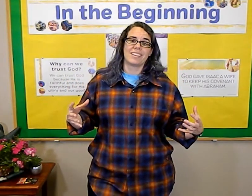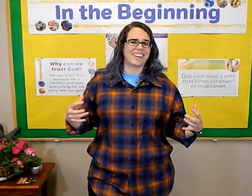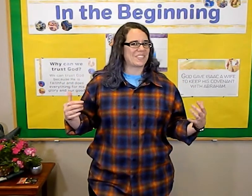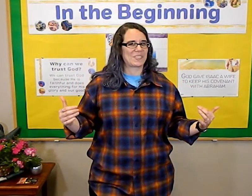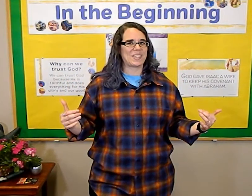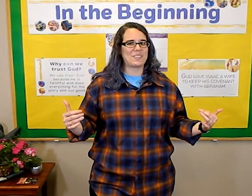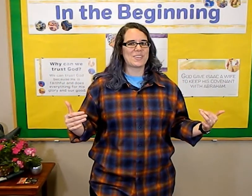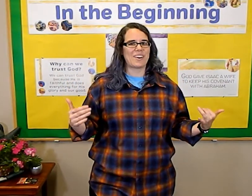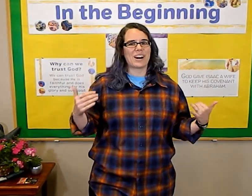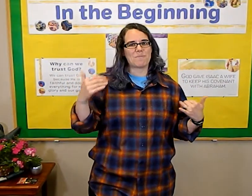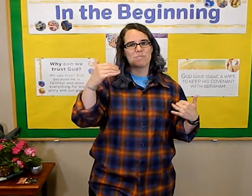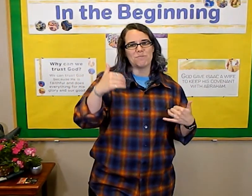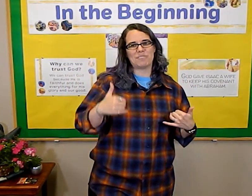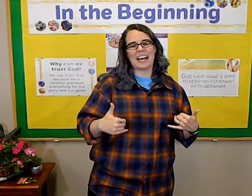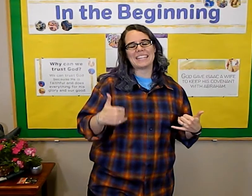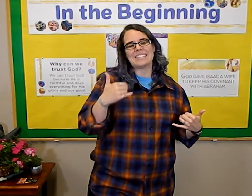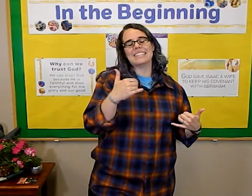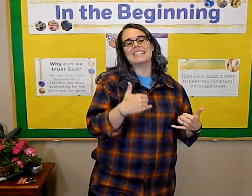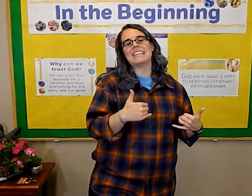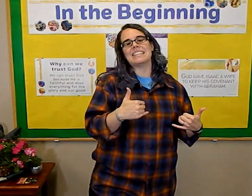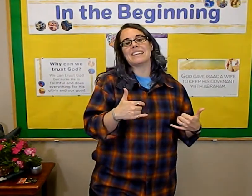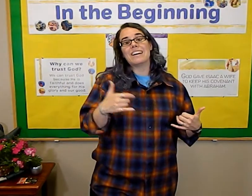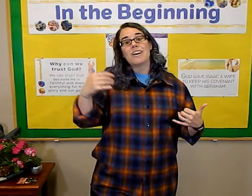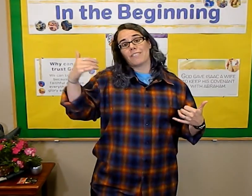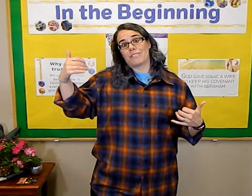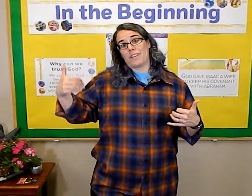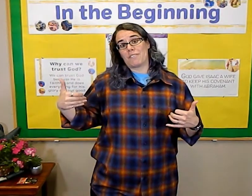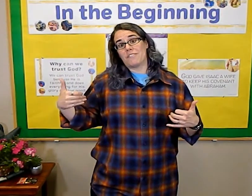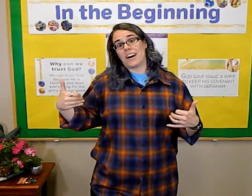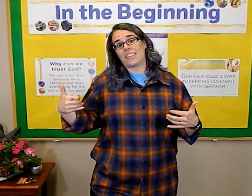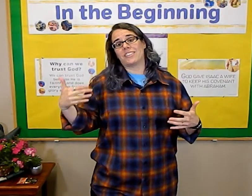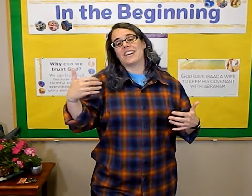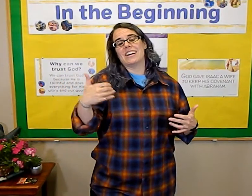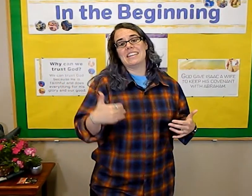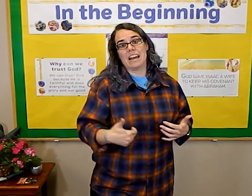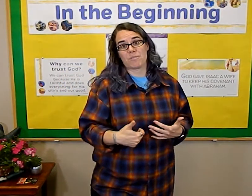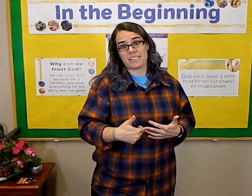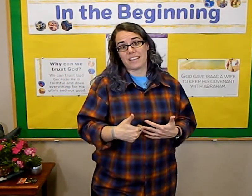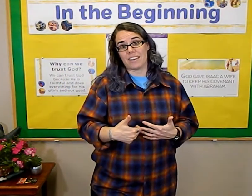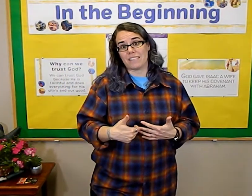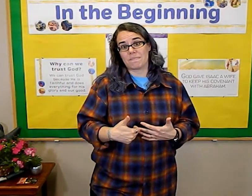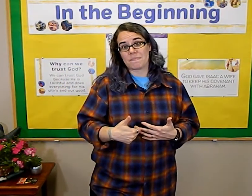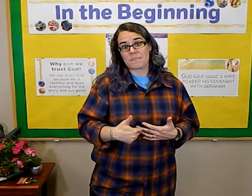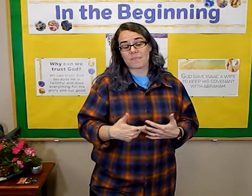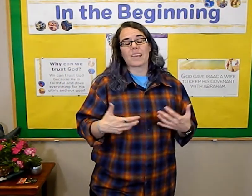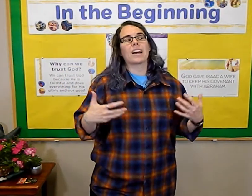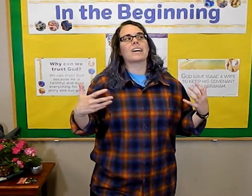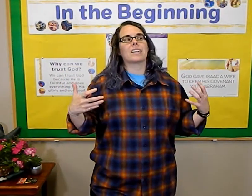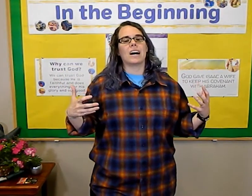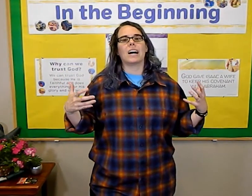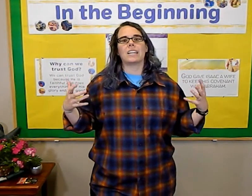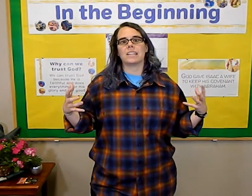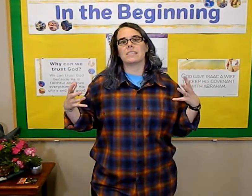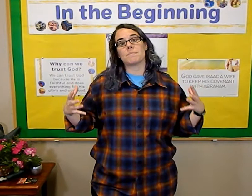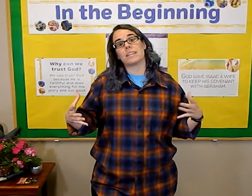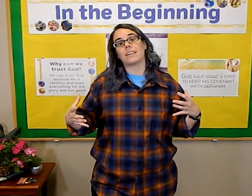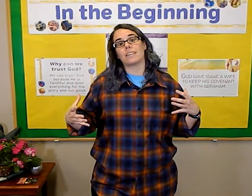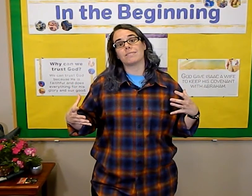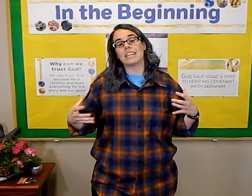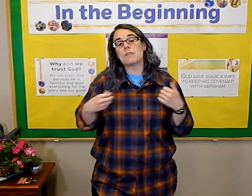That's really cool how God provides the needs of the Father and now the Son. God is amazing, and He